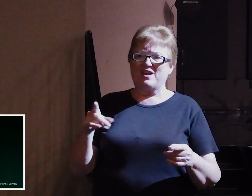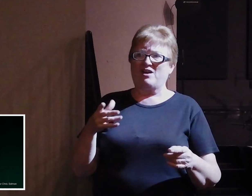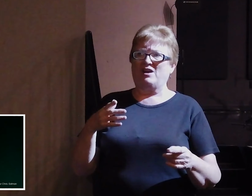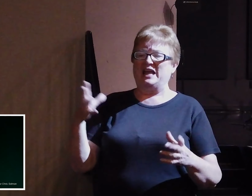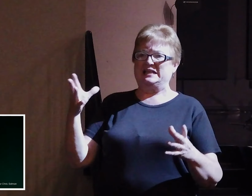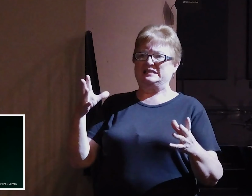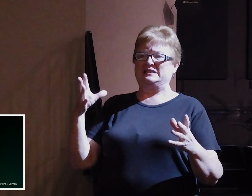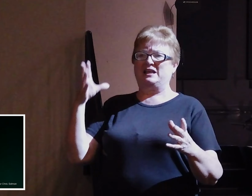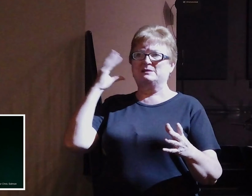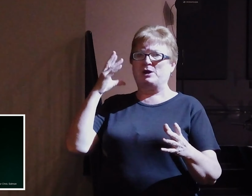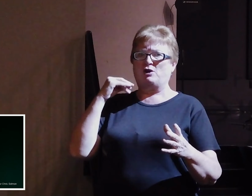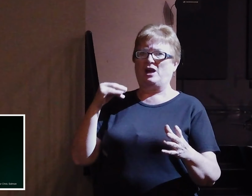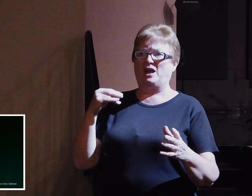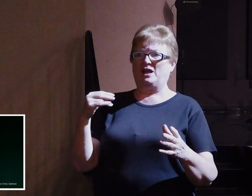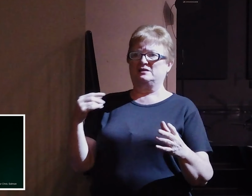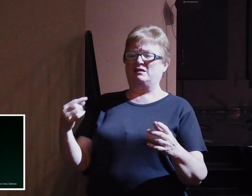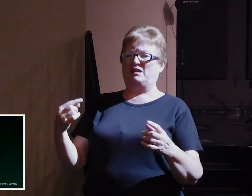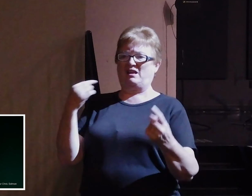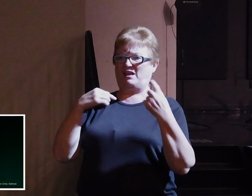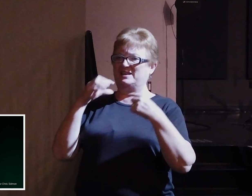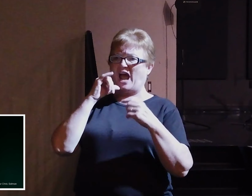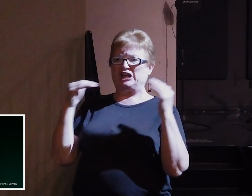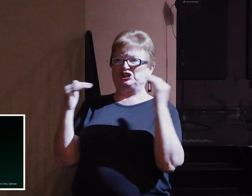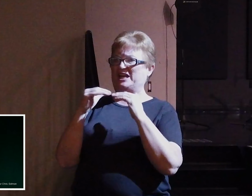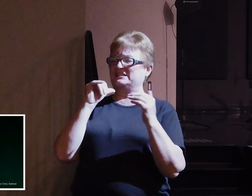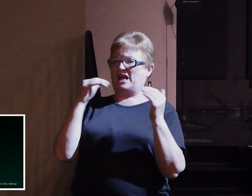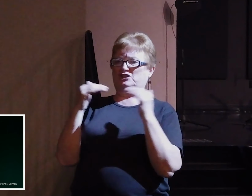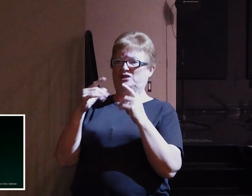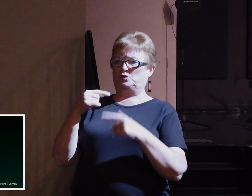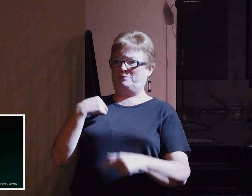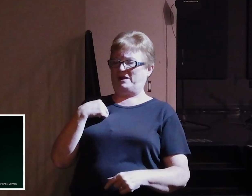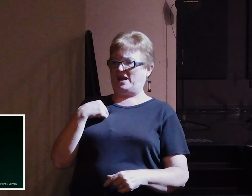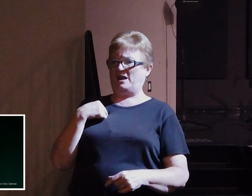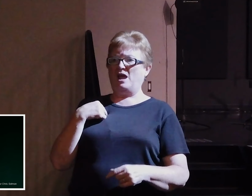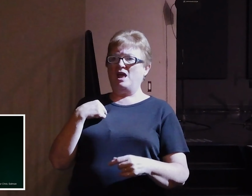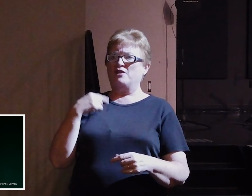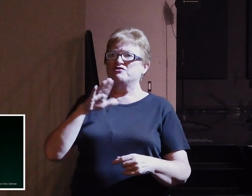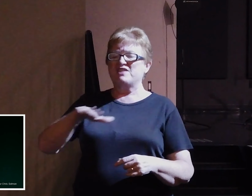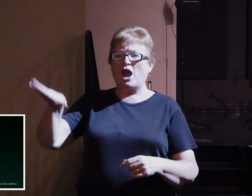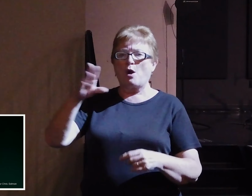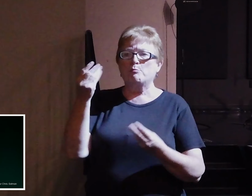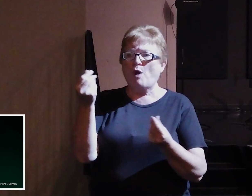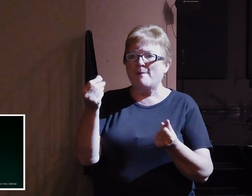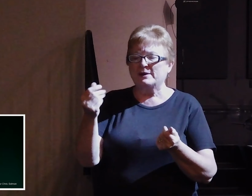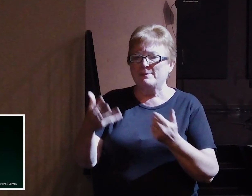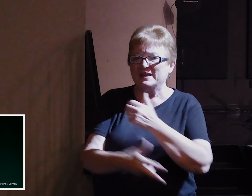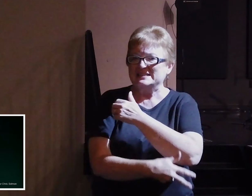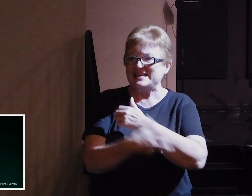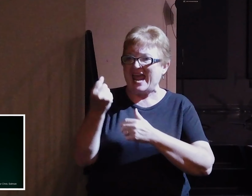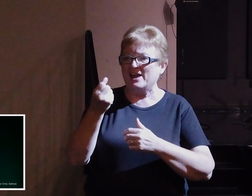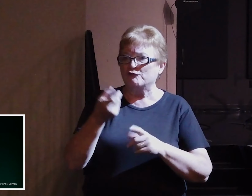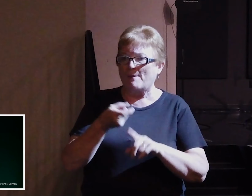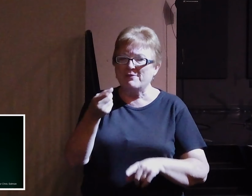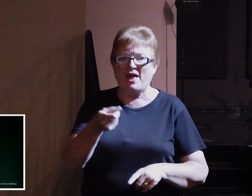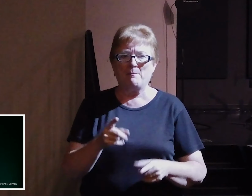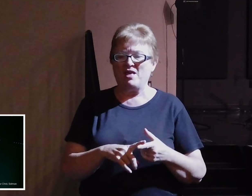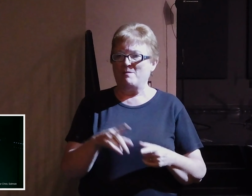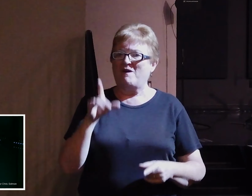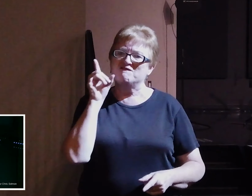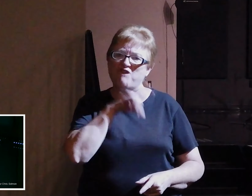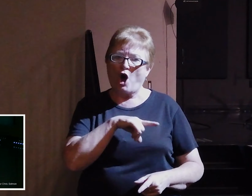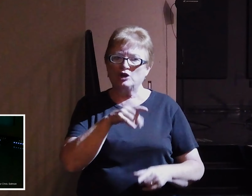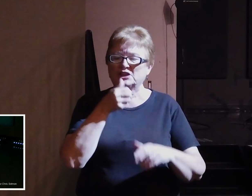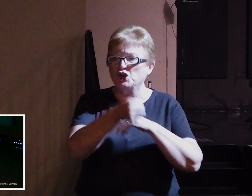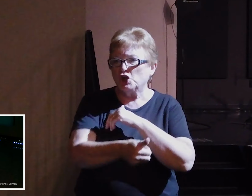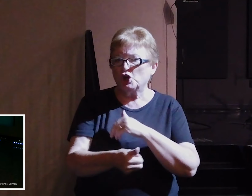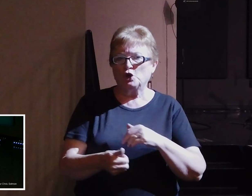They are over and over again having things like their property being taken away from them, being falsely accused, being